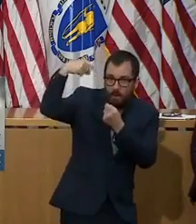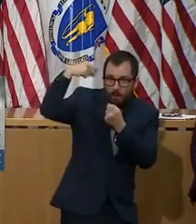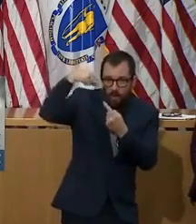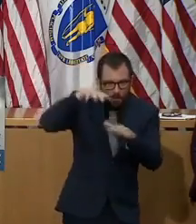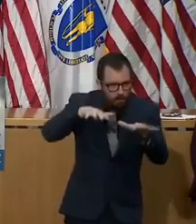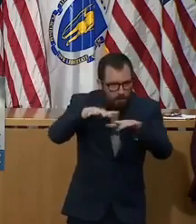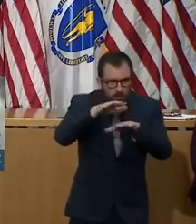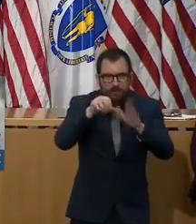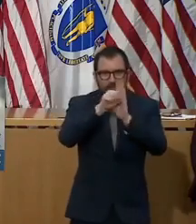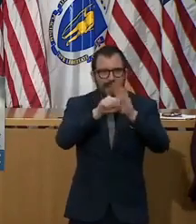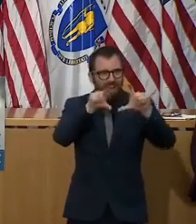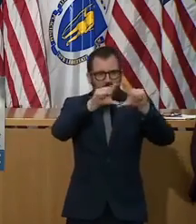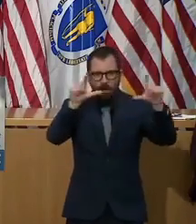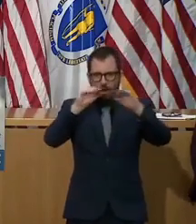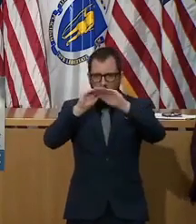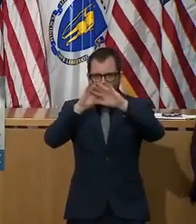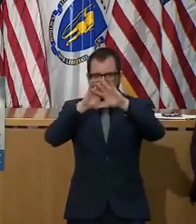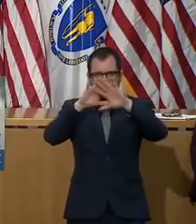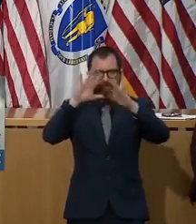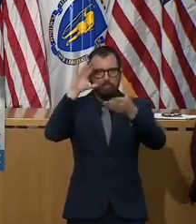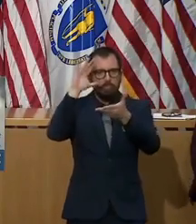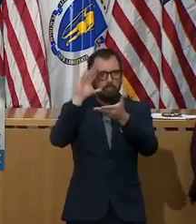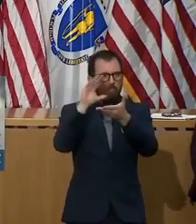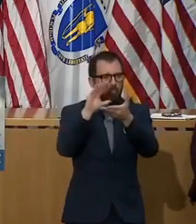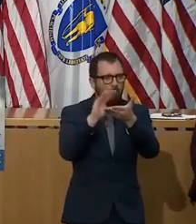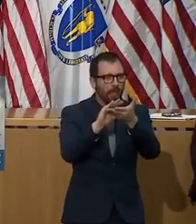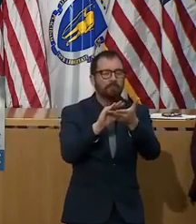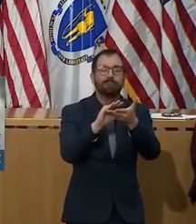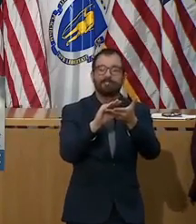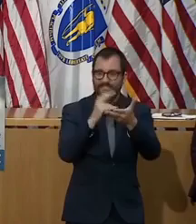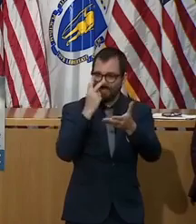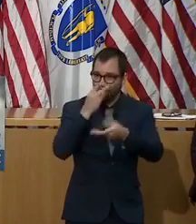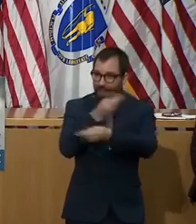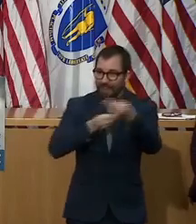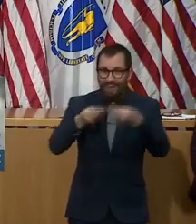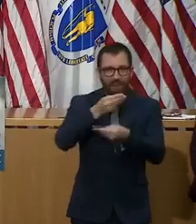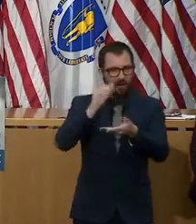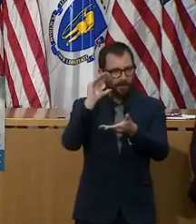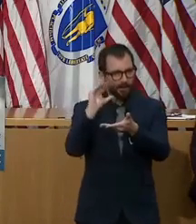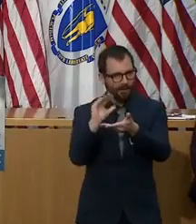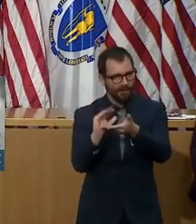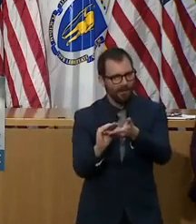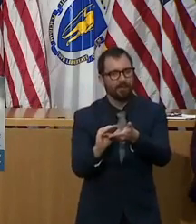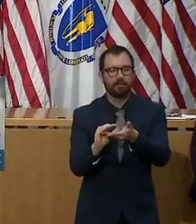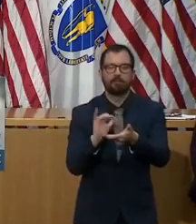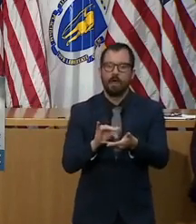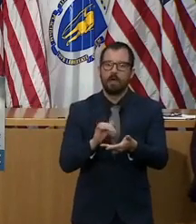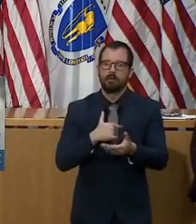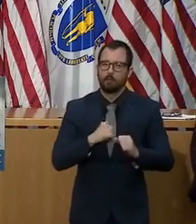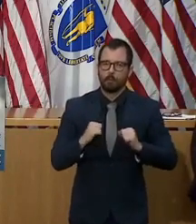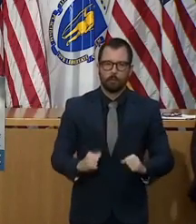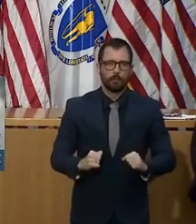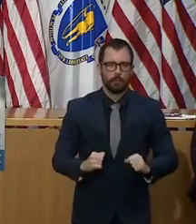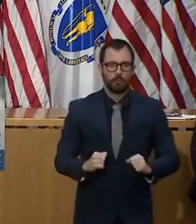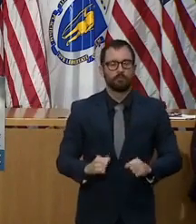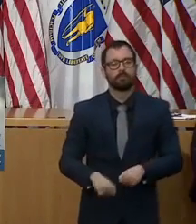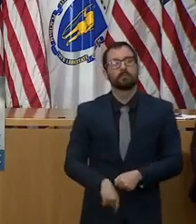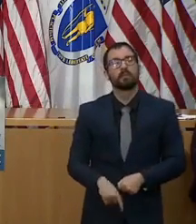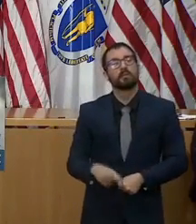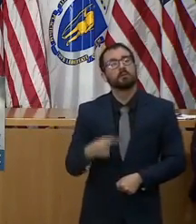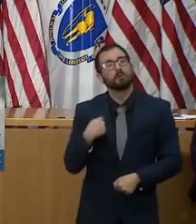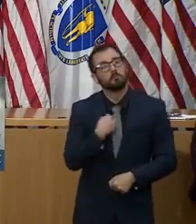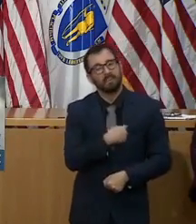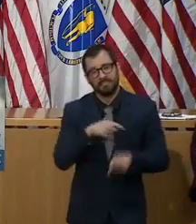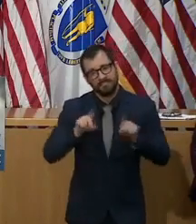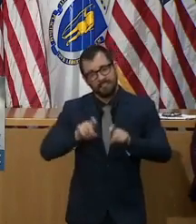also expanded testing, and our daily average new tests this week, as I said before, have hovered around 8,000 to 10,000. This far